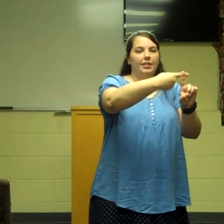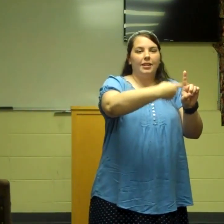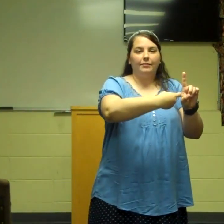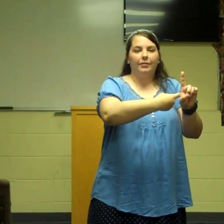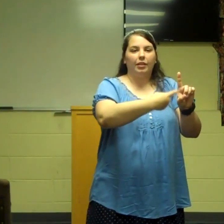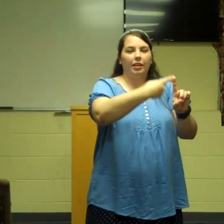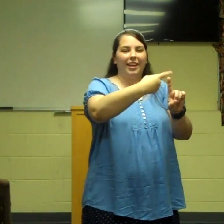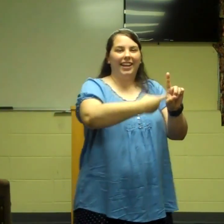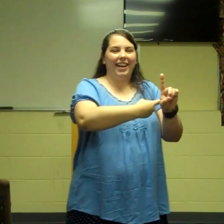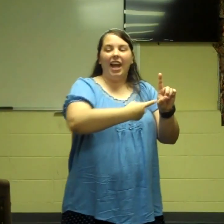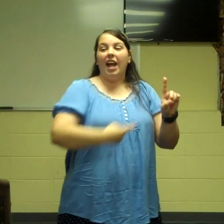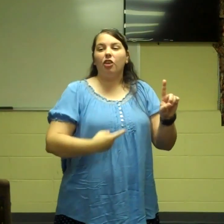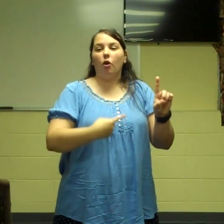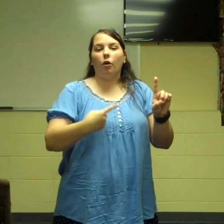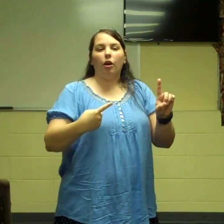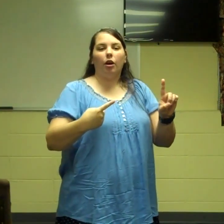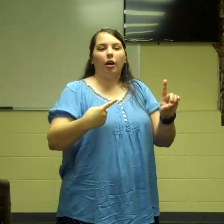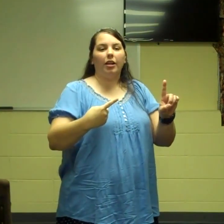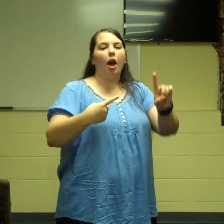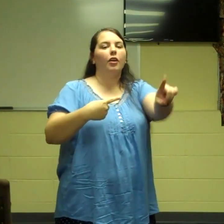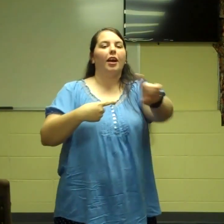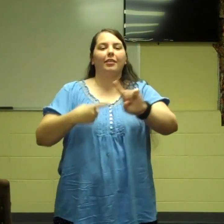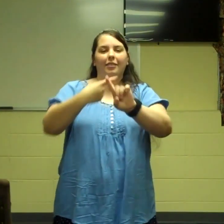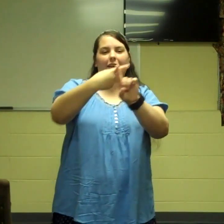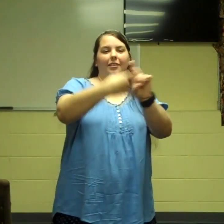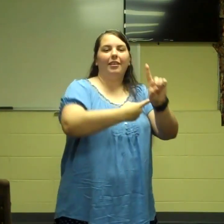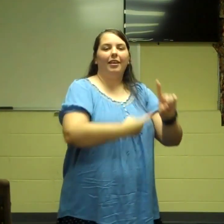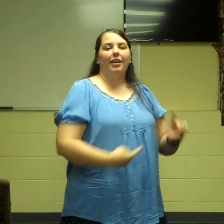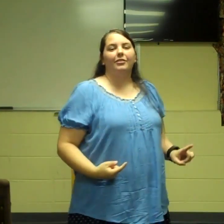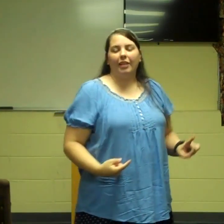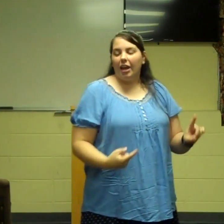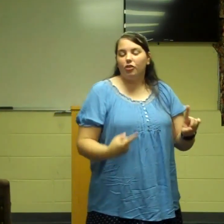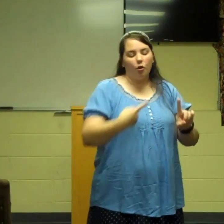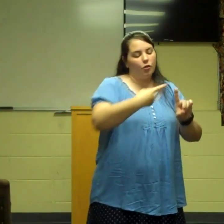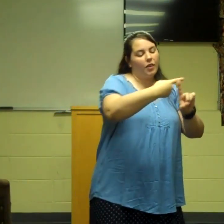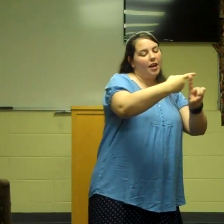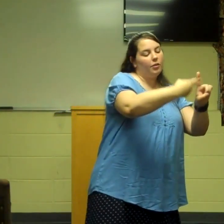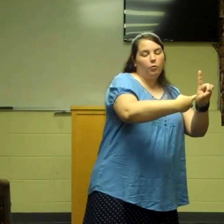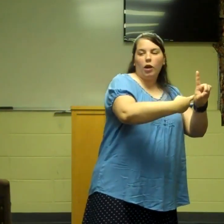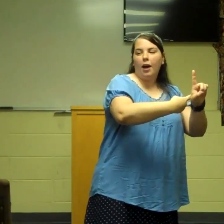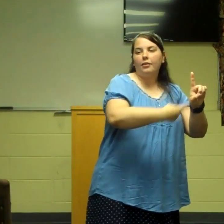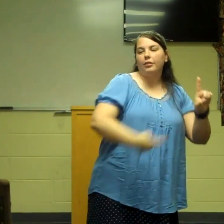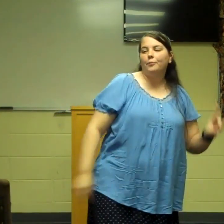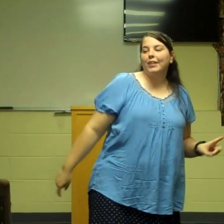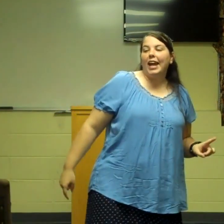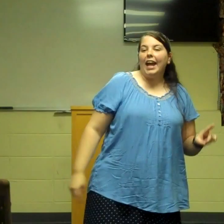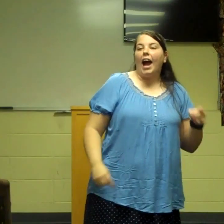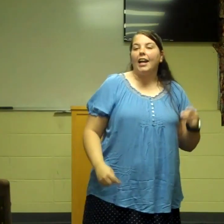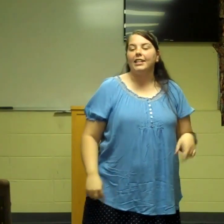it. So, yeah. So you've got 1 month, a